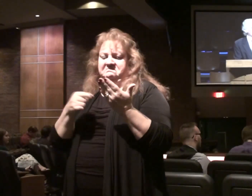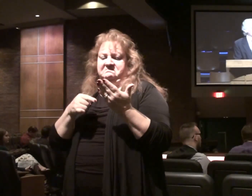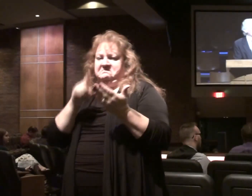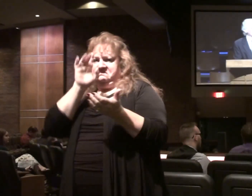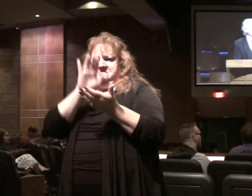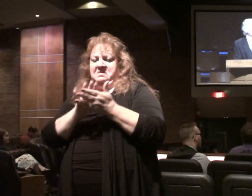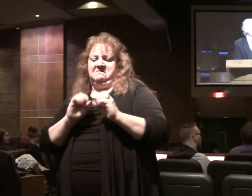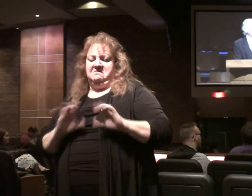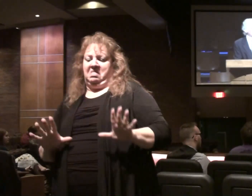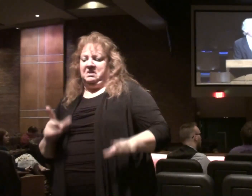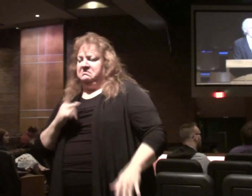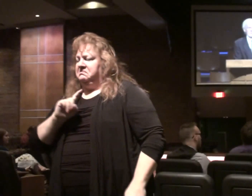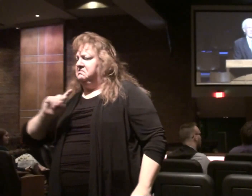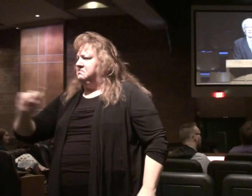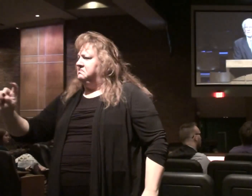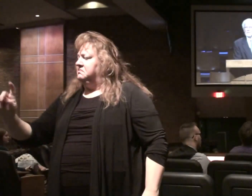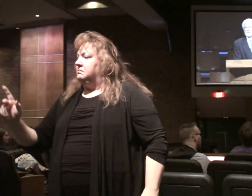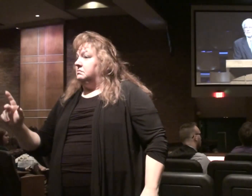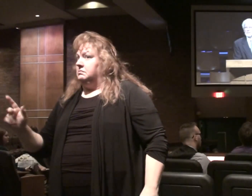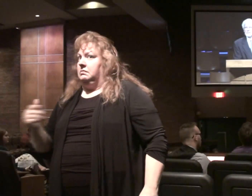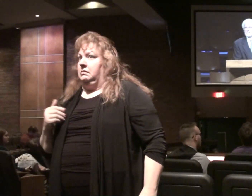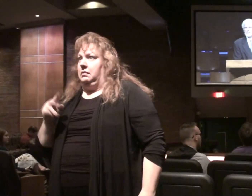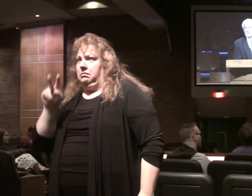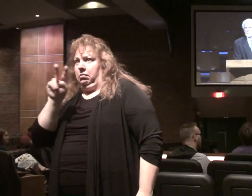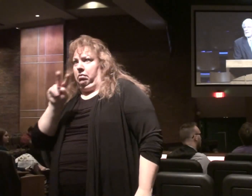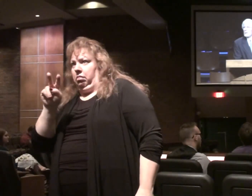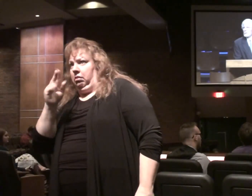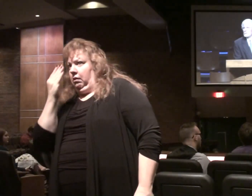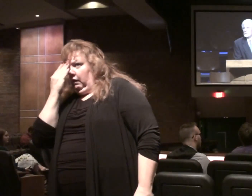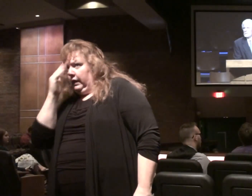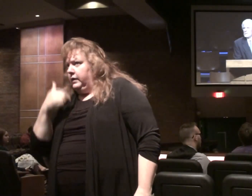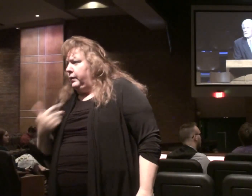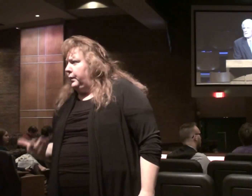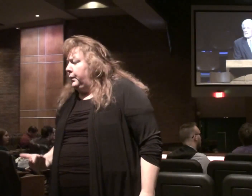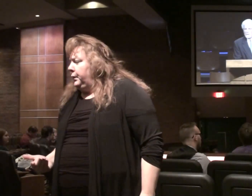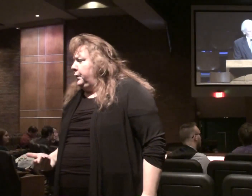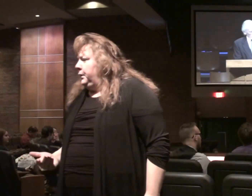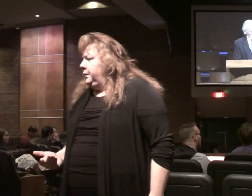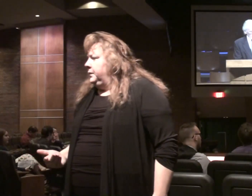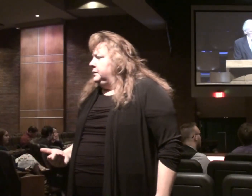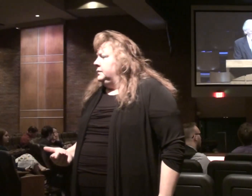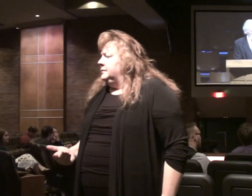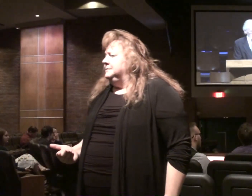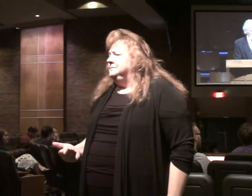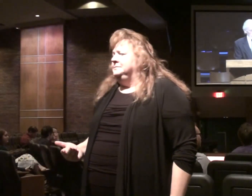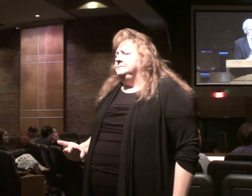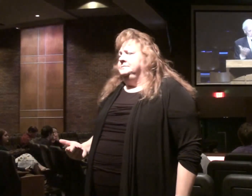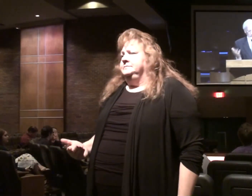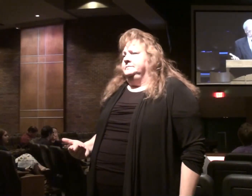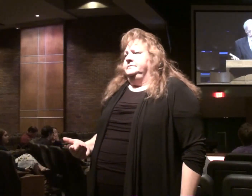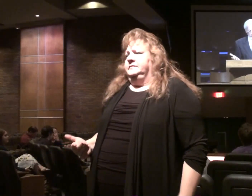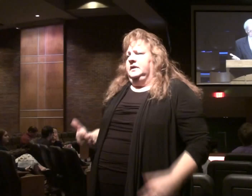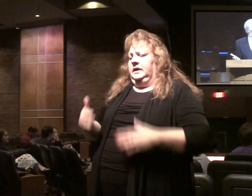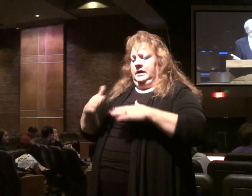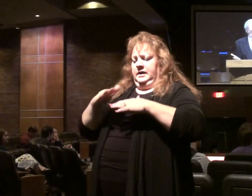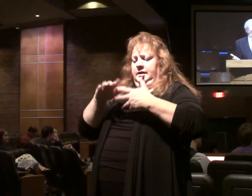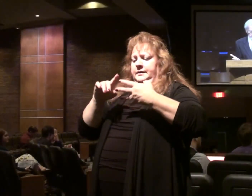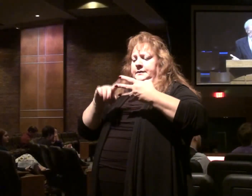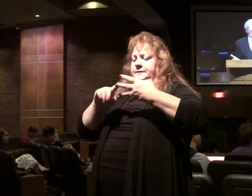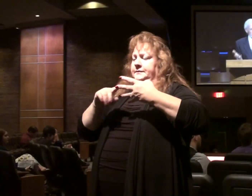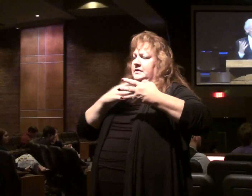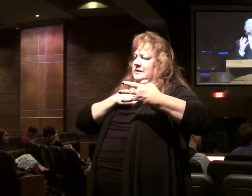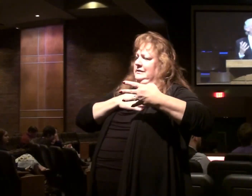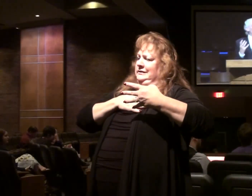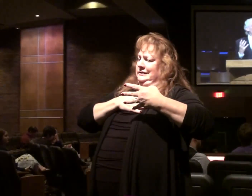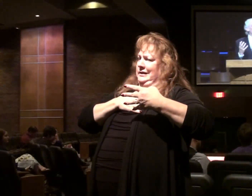any of it. I can tell. I don't know. So there are shallow heart hearers.